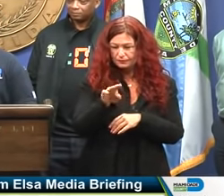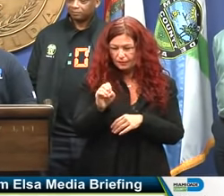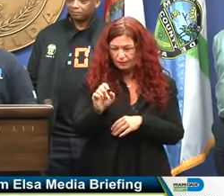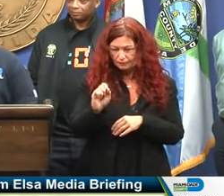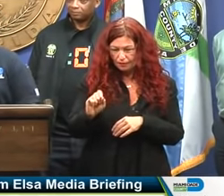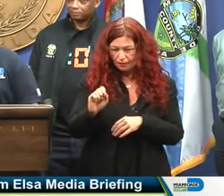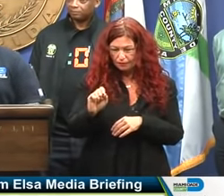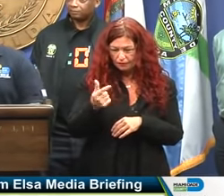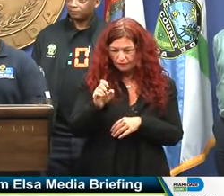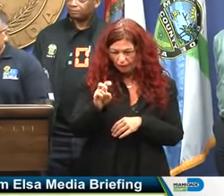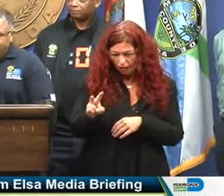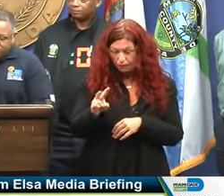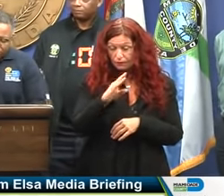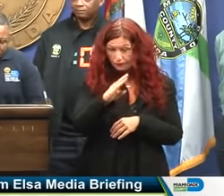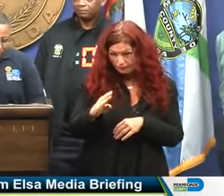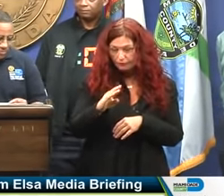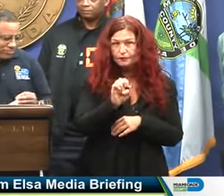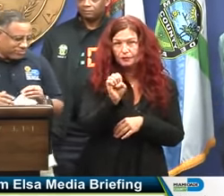miamidade.gov/emergency. Thank you.